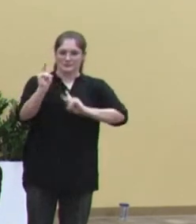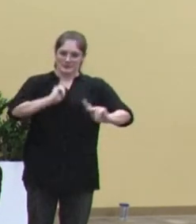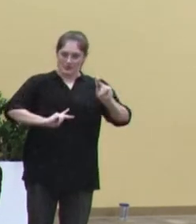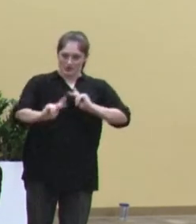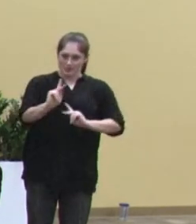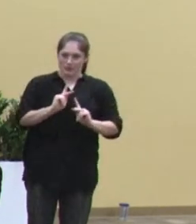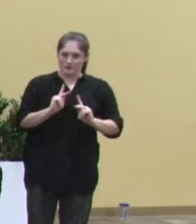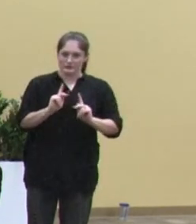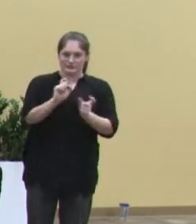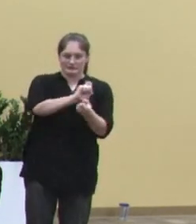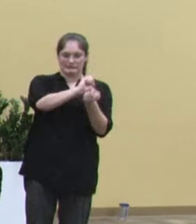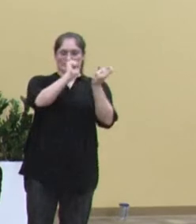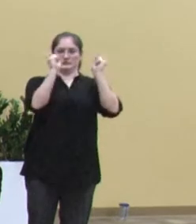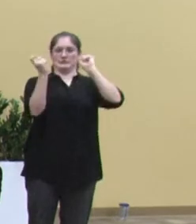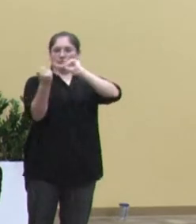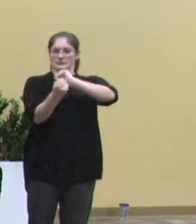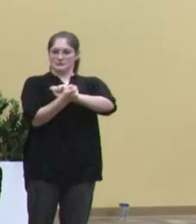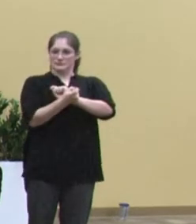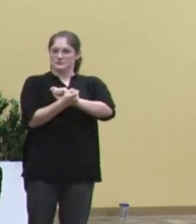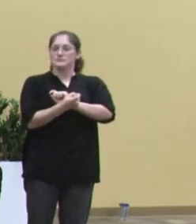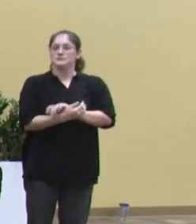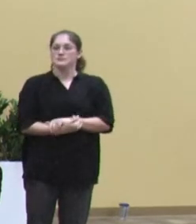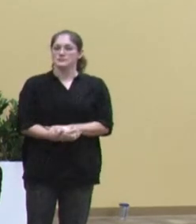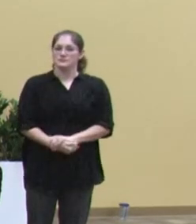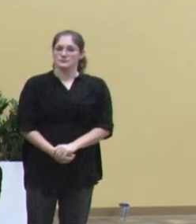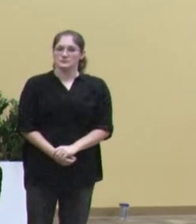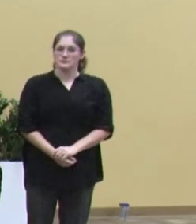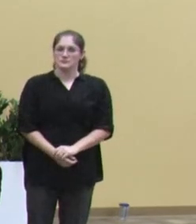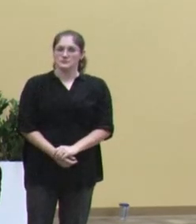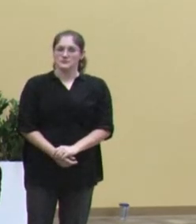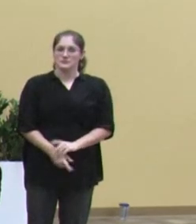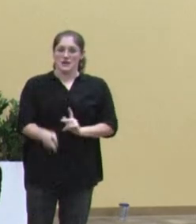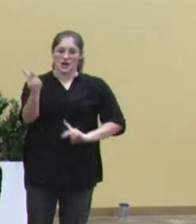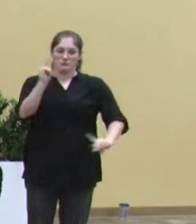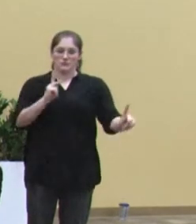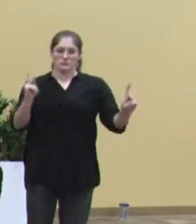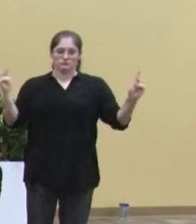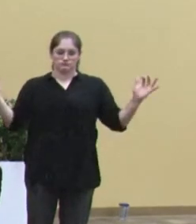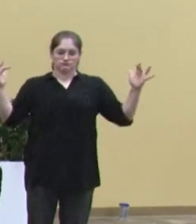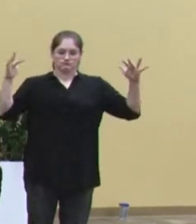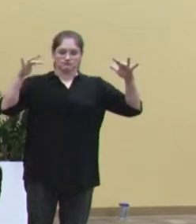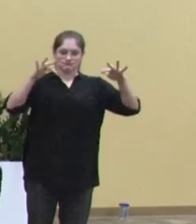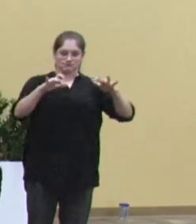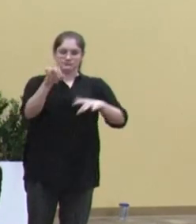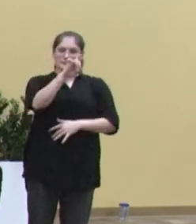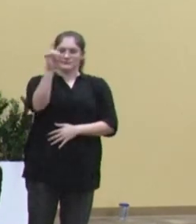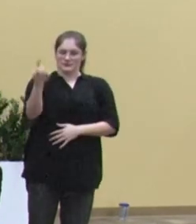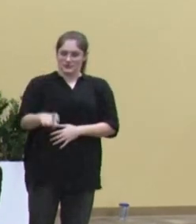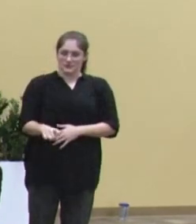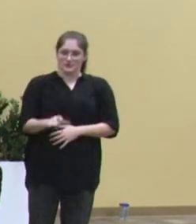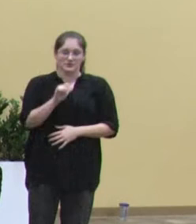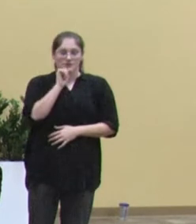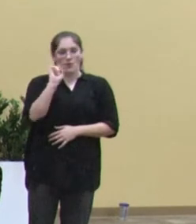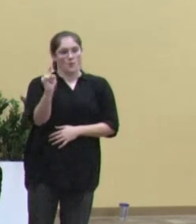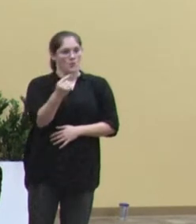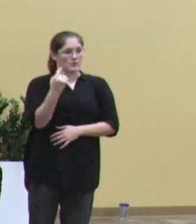And with in-migration of populations to Texas is not just